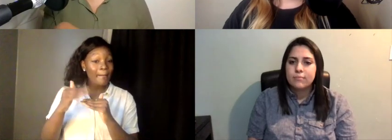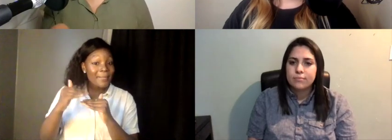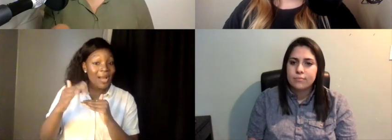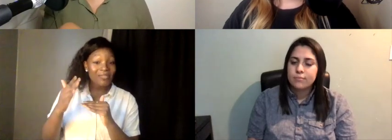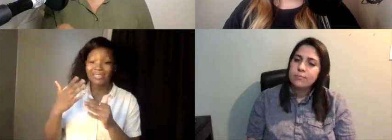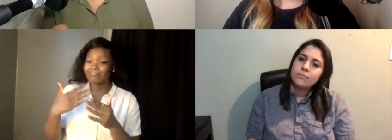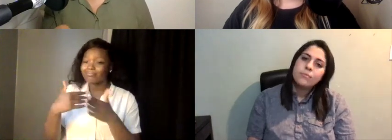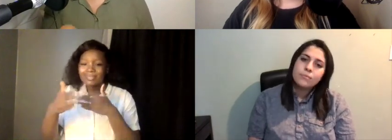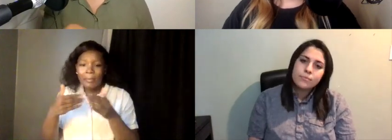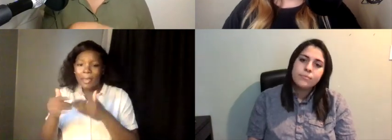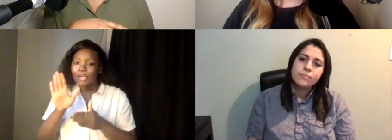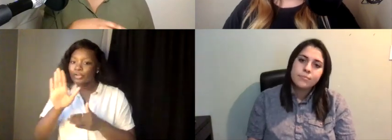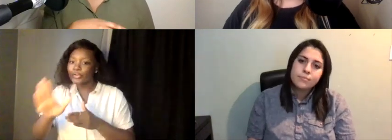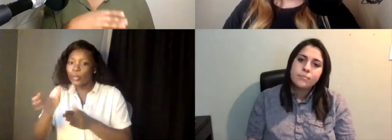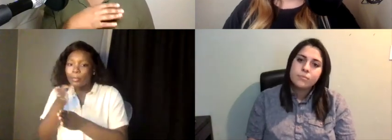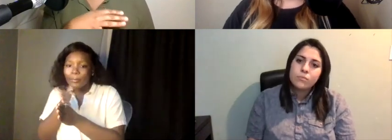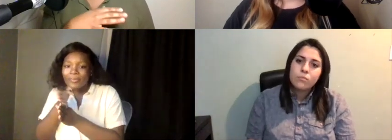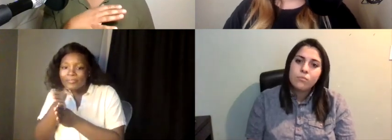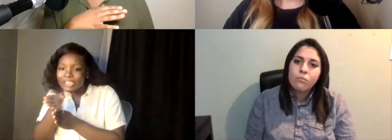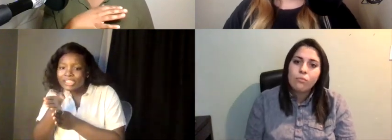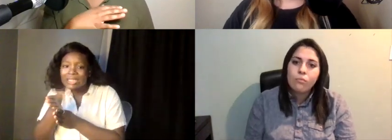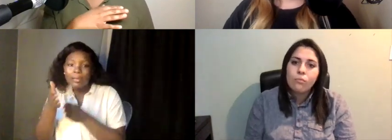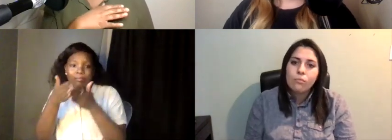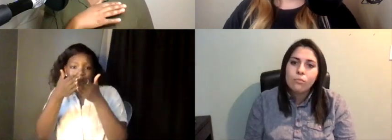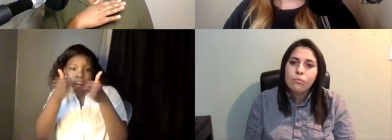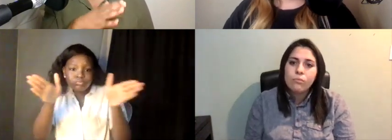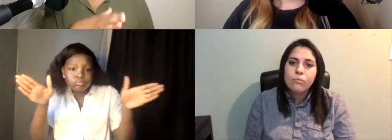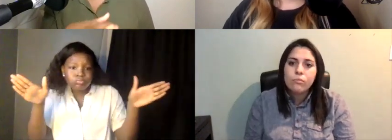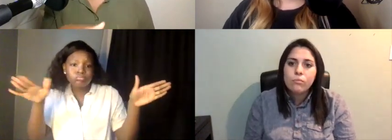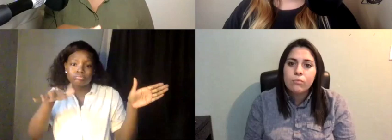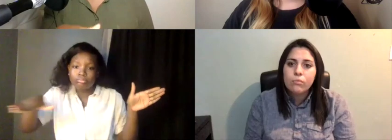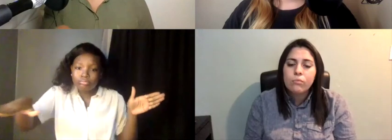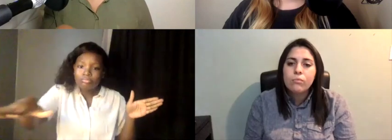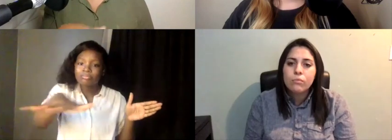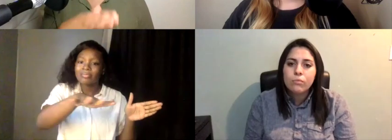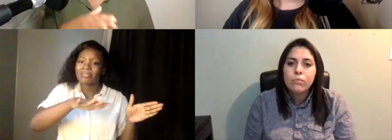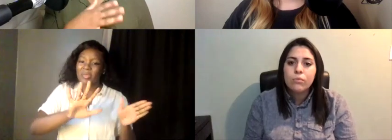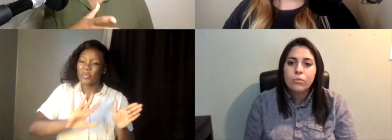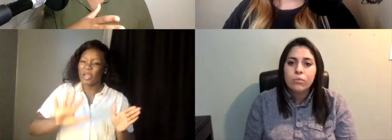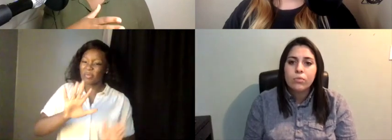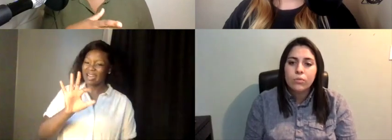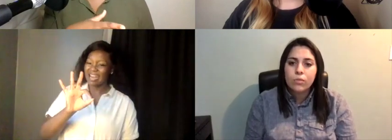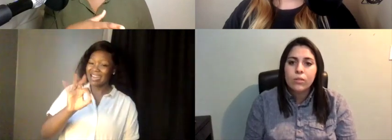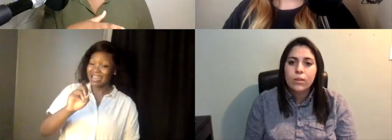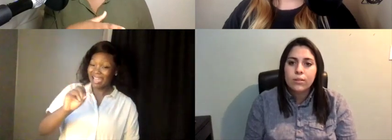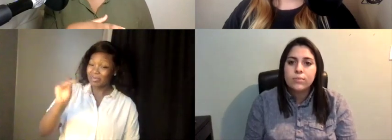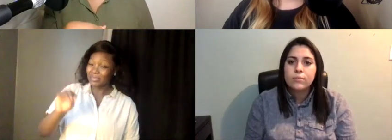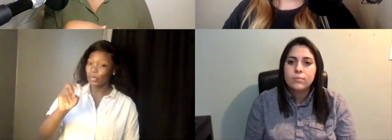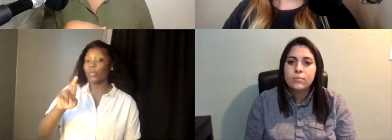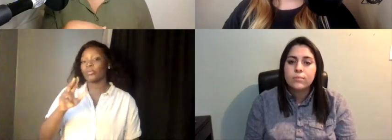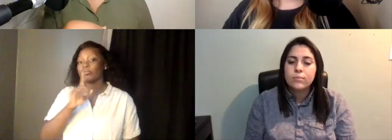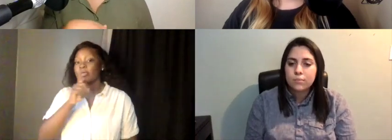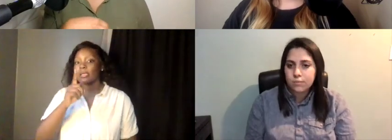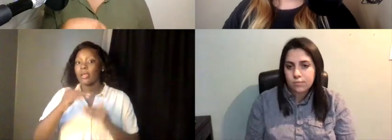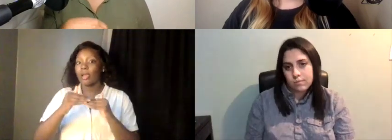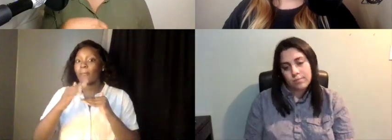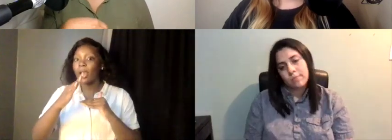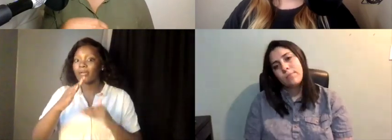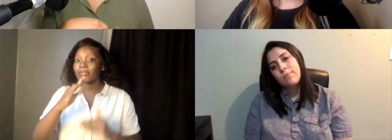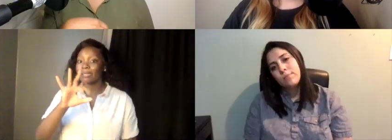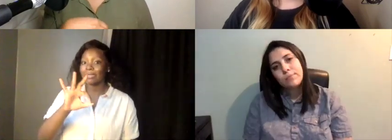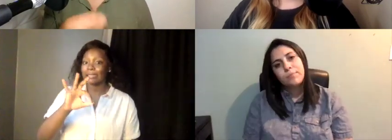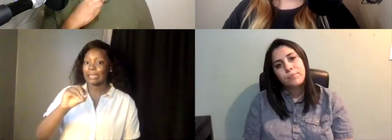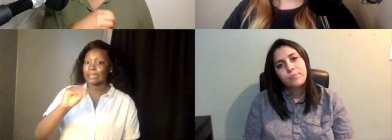what profession you're in. Right. Across there's the around, board. Yeah, there's around 90% or over 90% of people